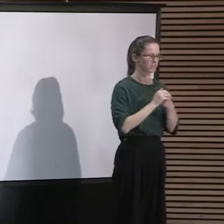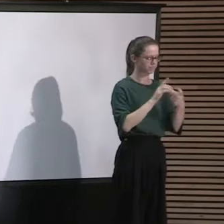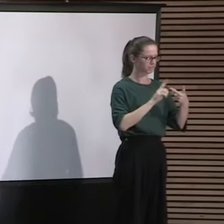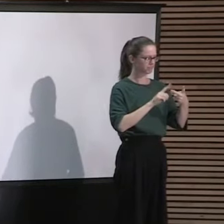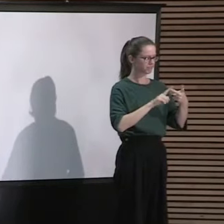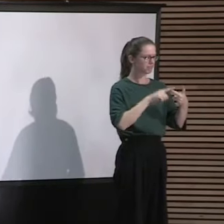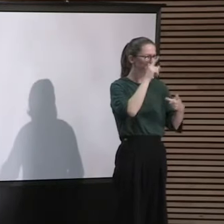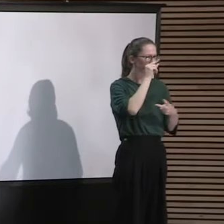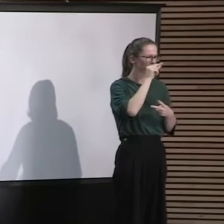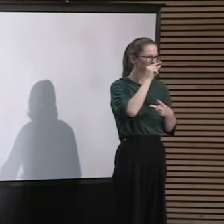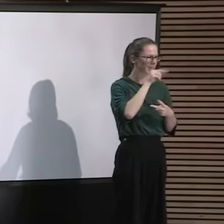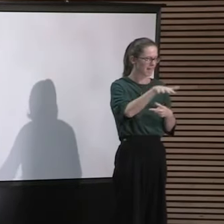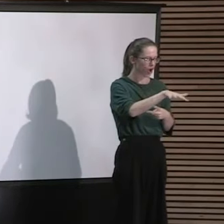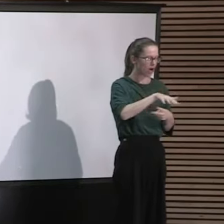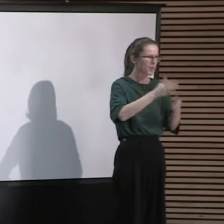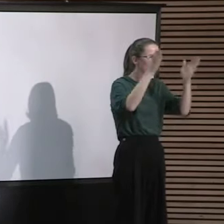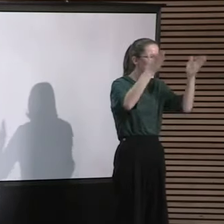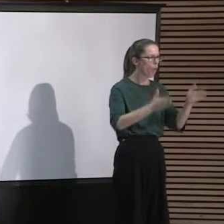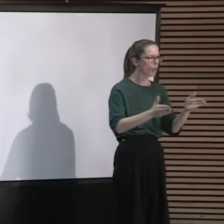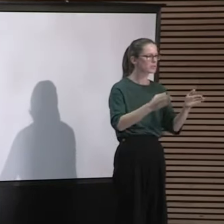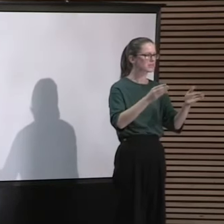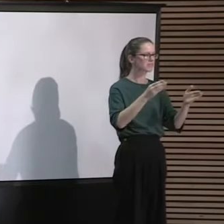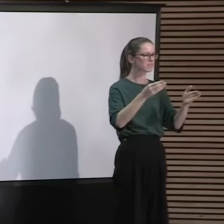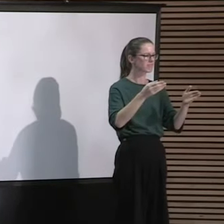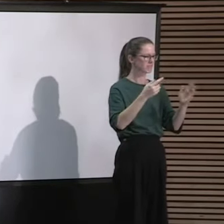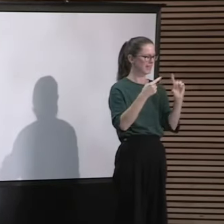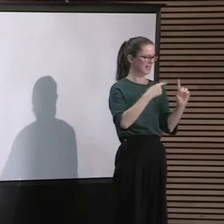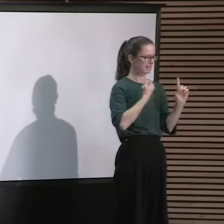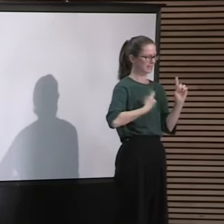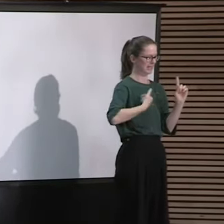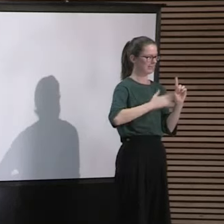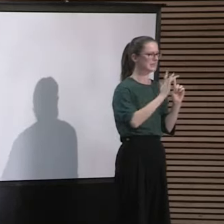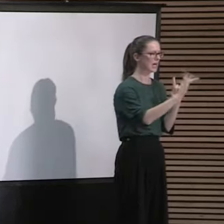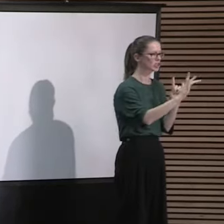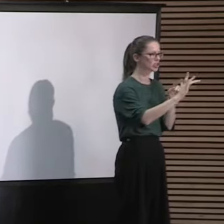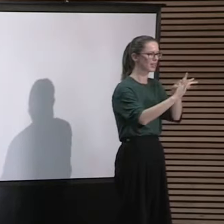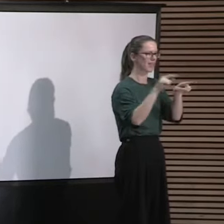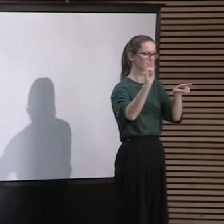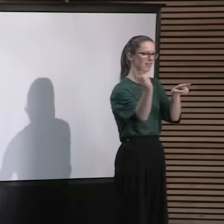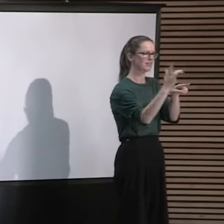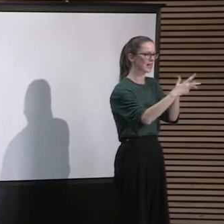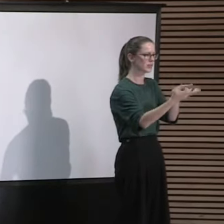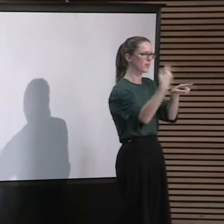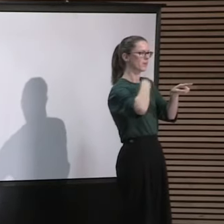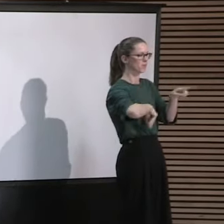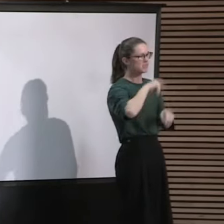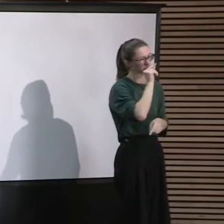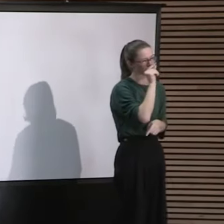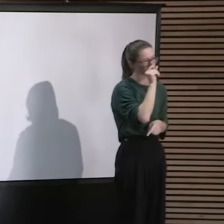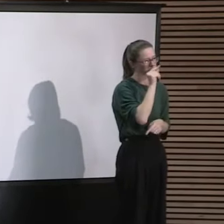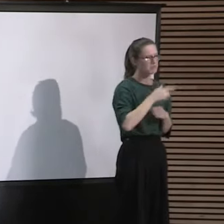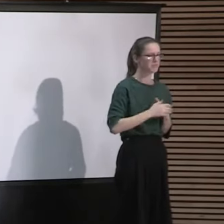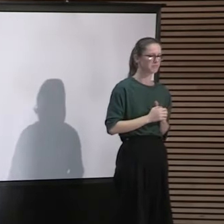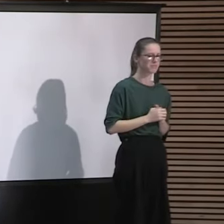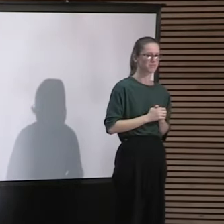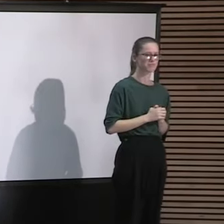through environmental contamination, because we know this virus can survive on surfaces, not for that long, but it can survive and infect people. But I